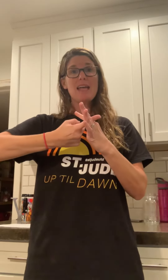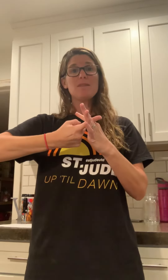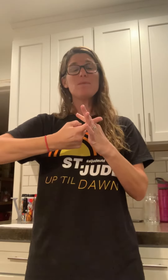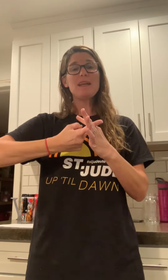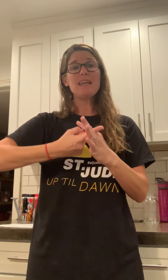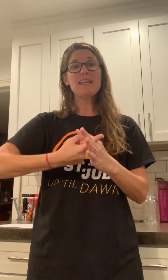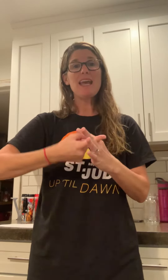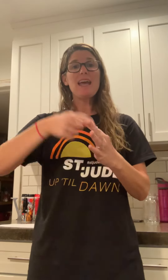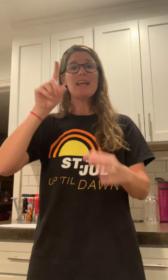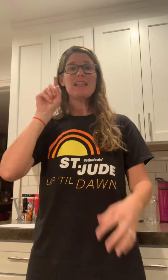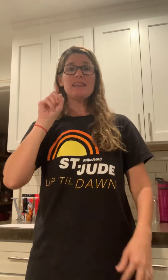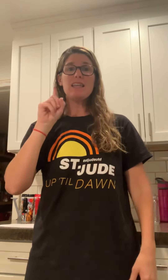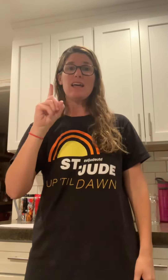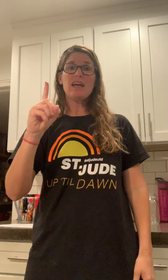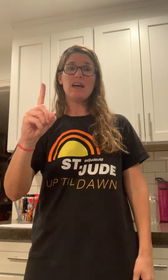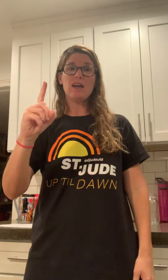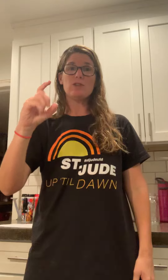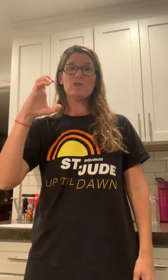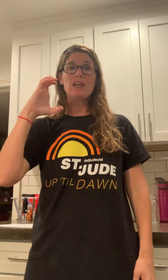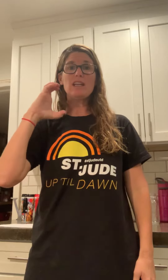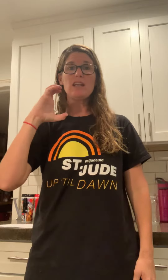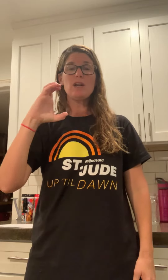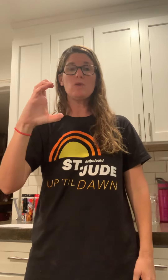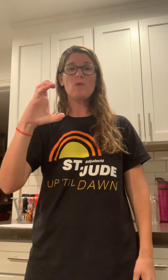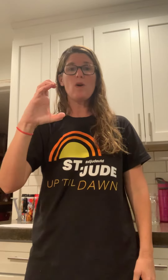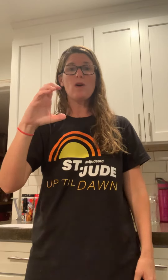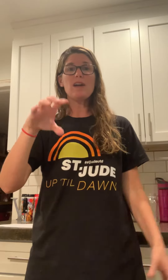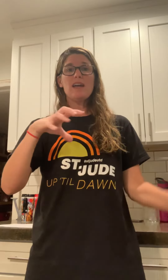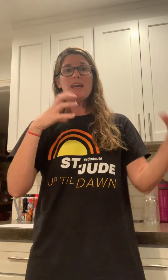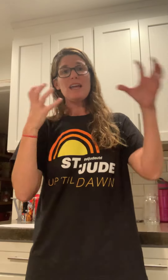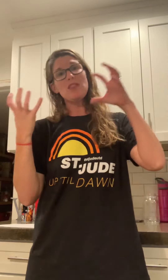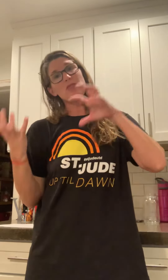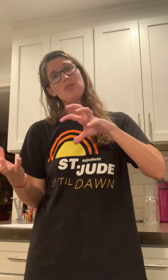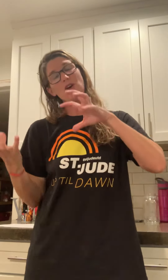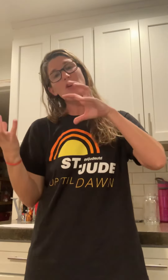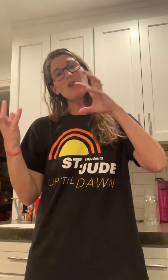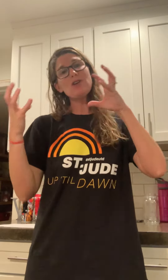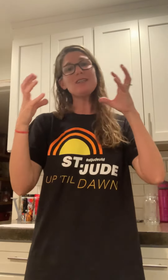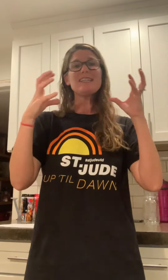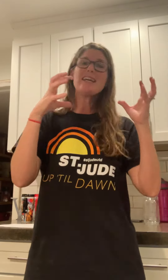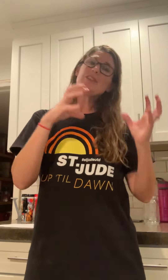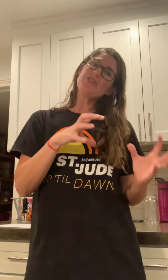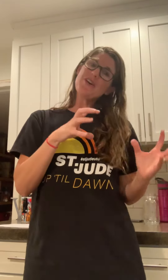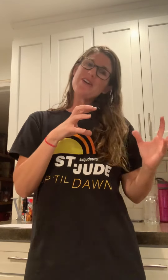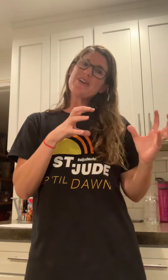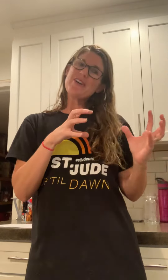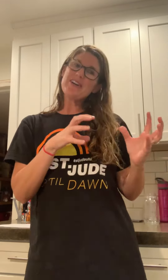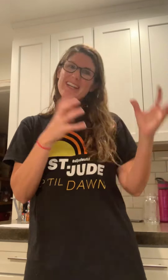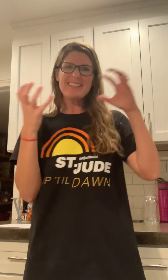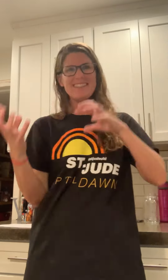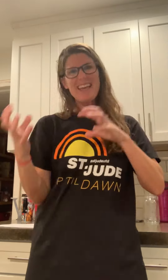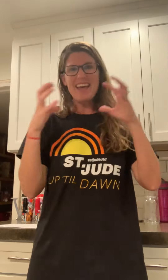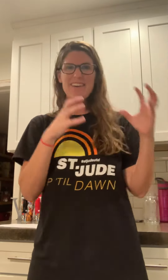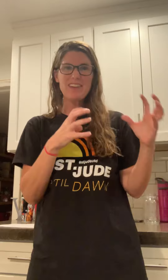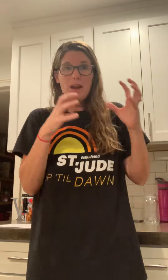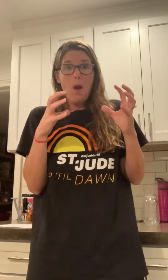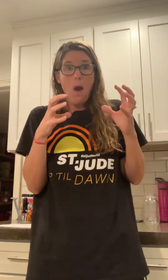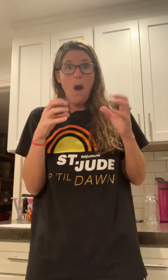began the Hundred Years' War In 1337 And in 1337 In In